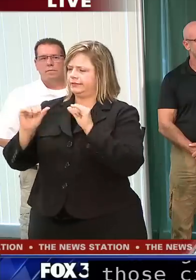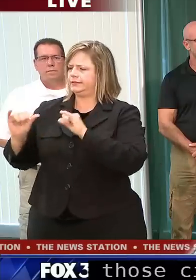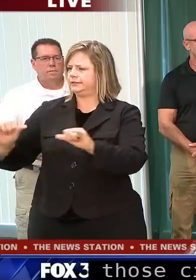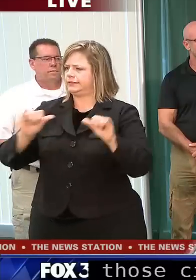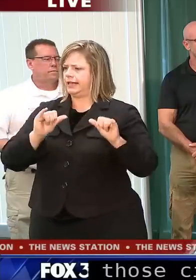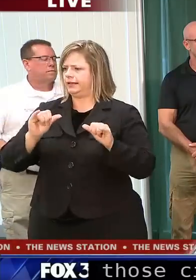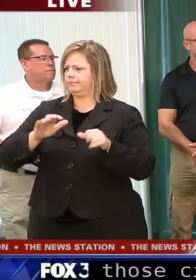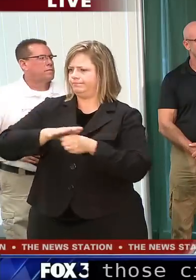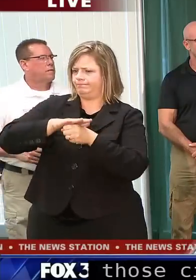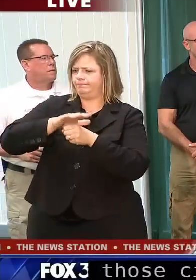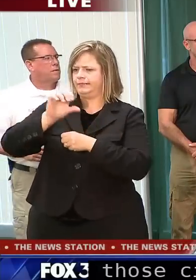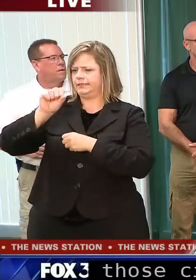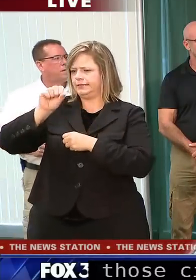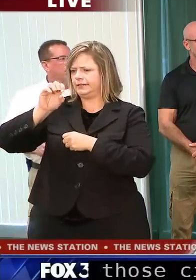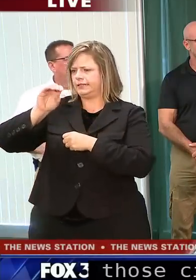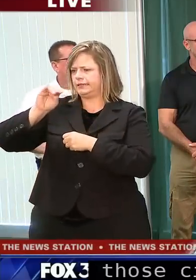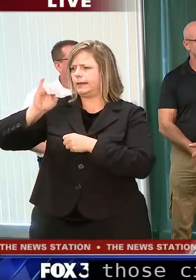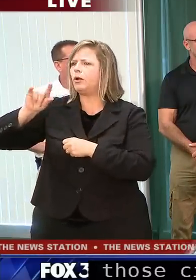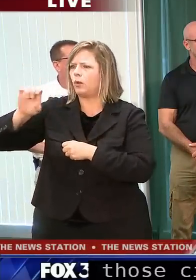in Seminole County.